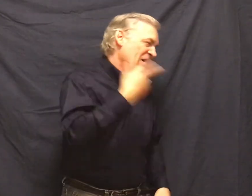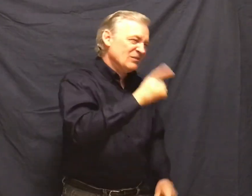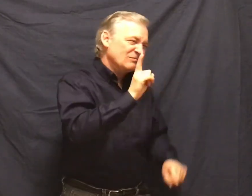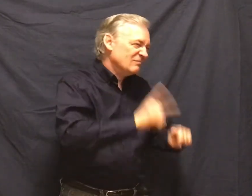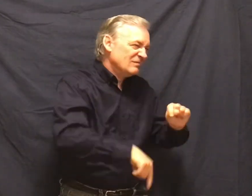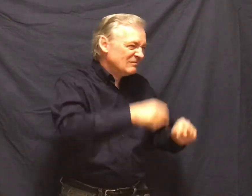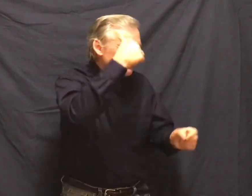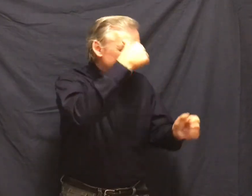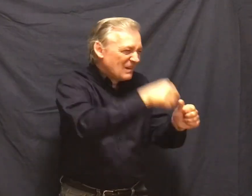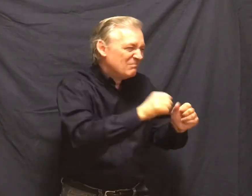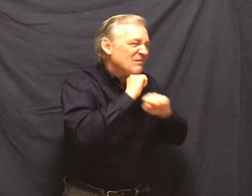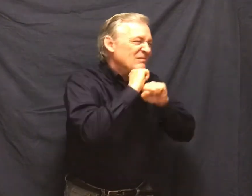anyways.